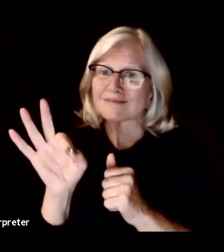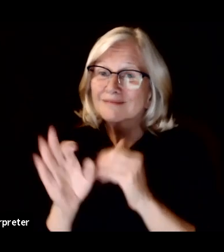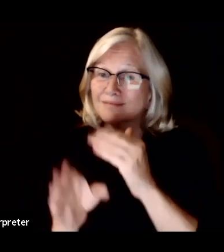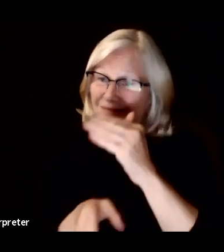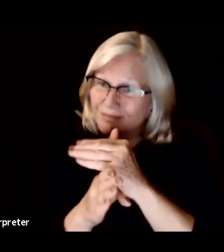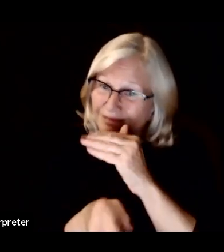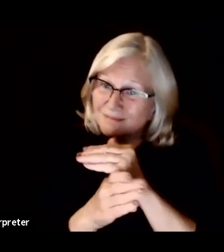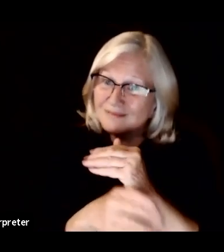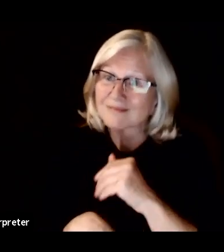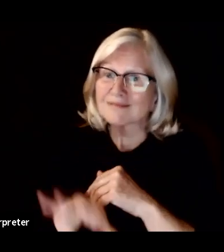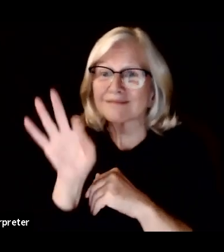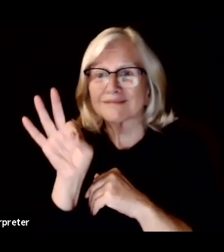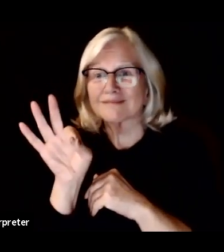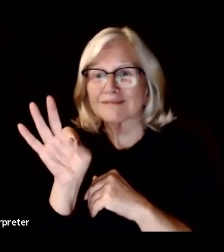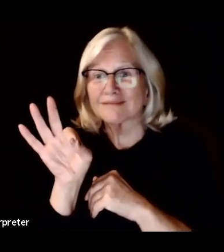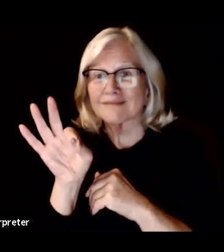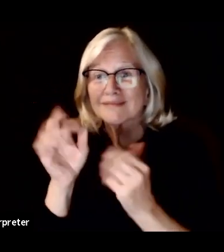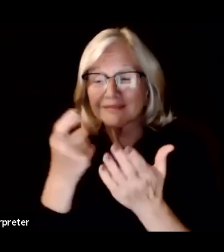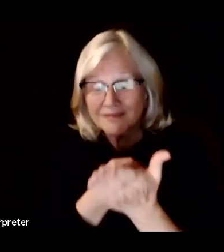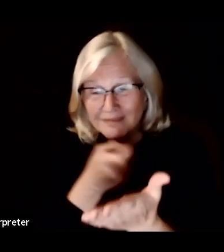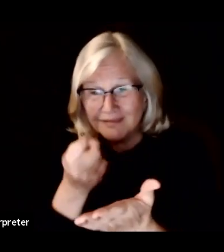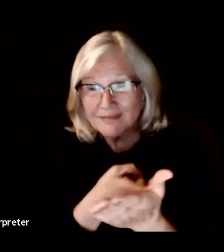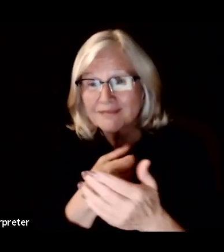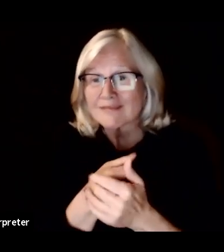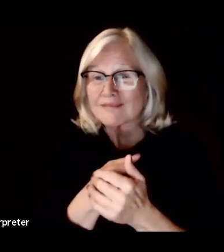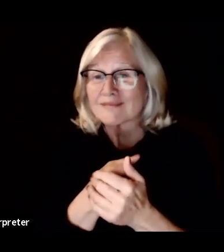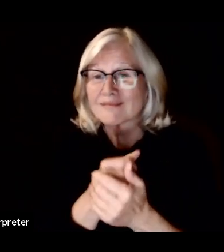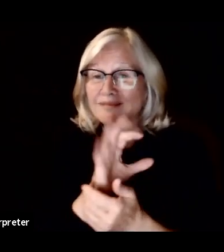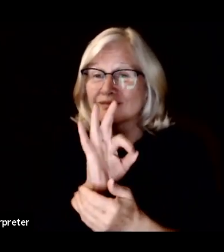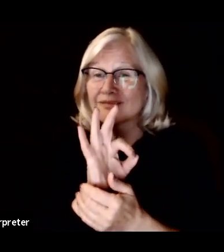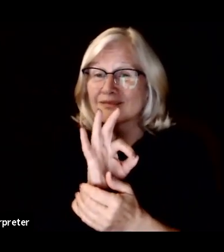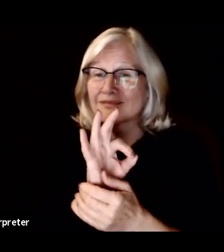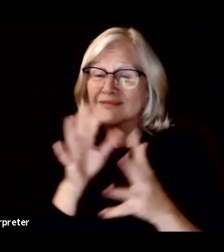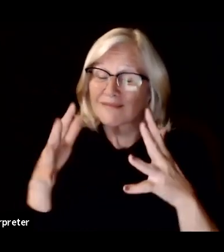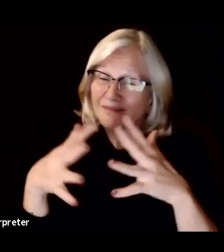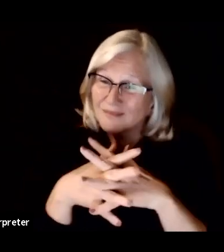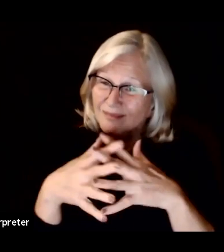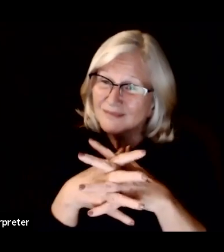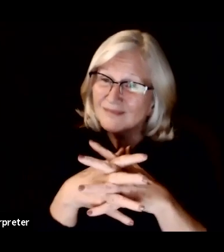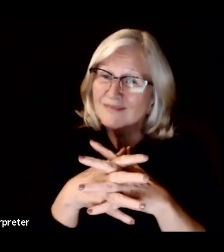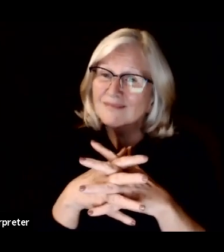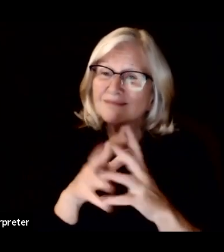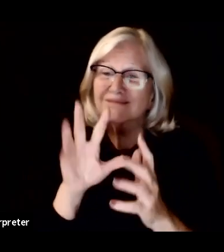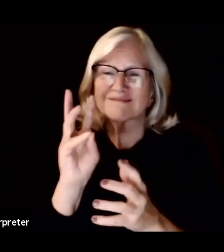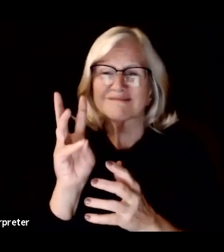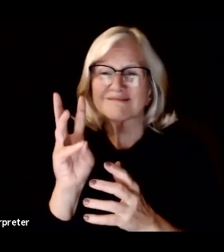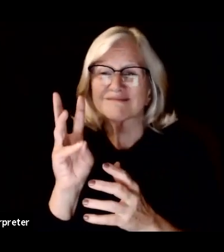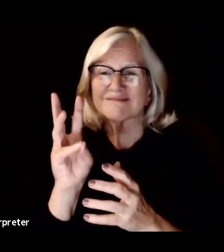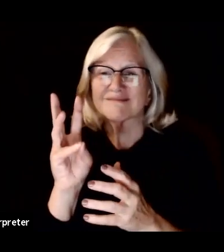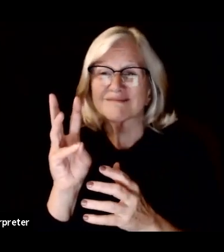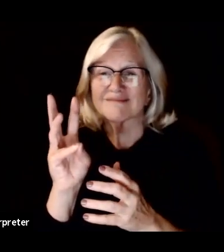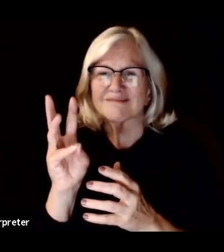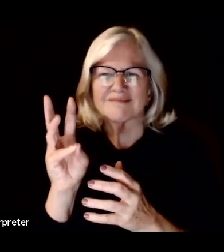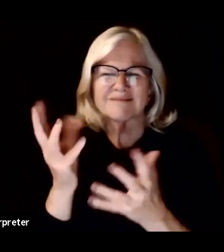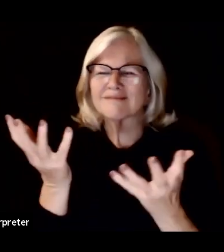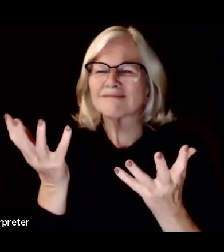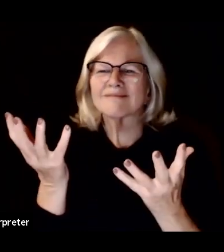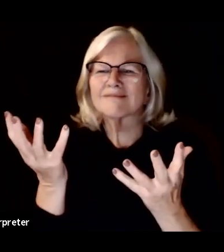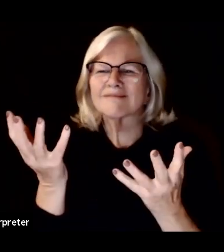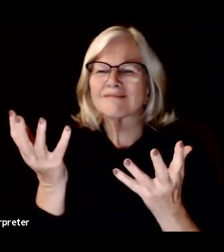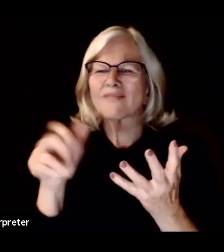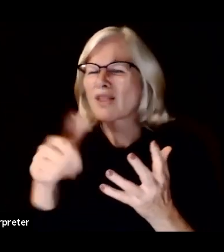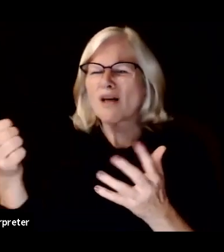6 with volleyball. So the public health hat, when I have that on,